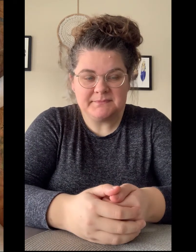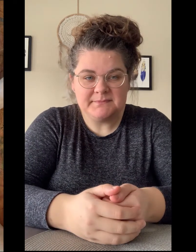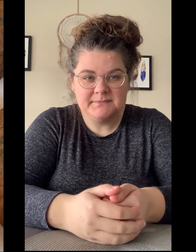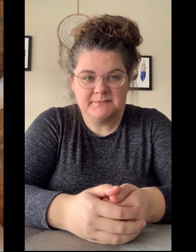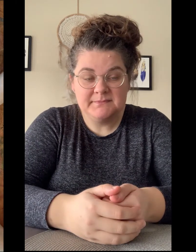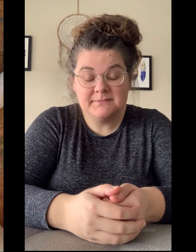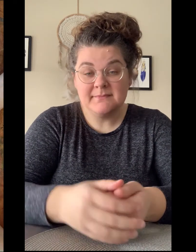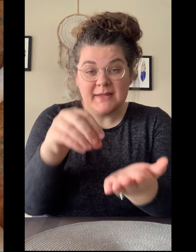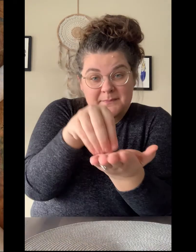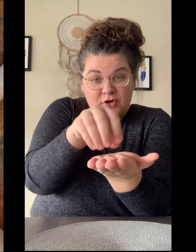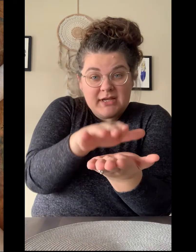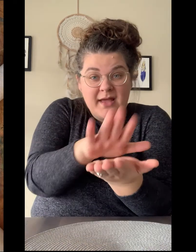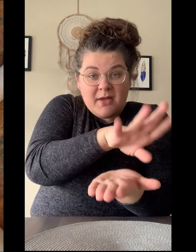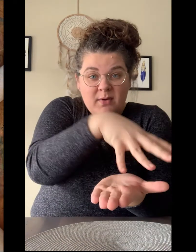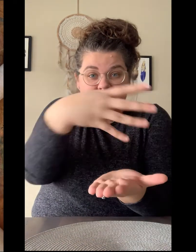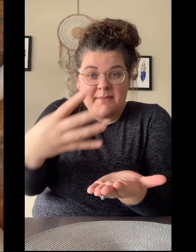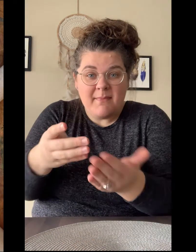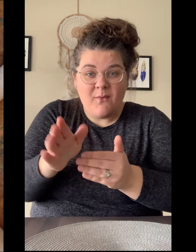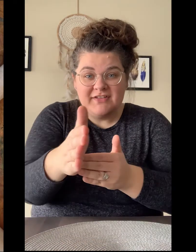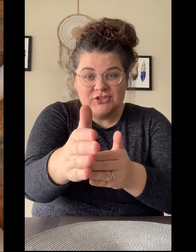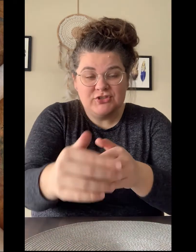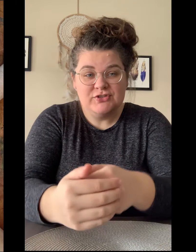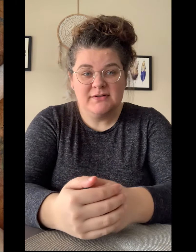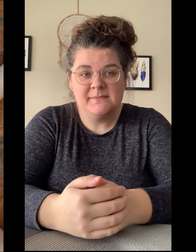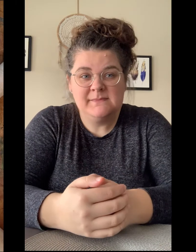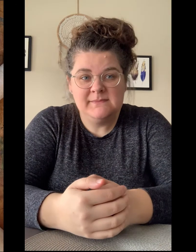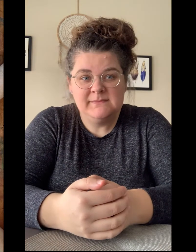Put it on my rainbow fish.